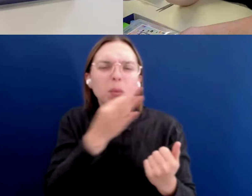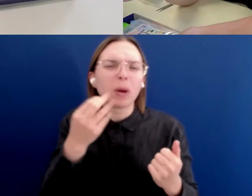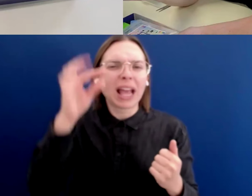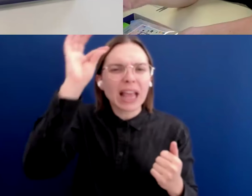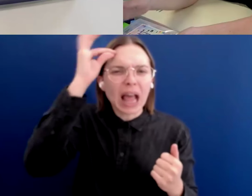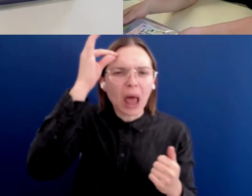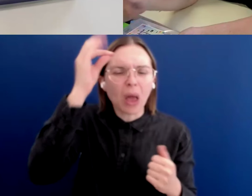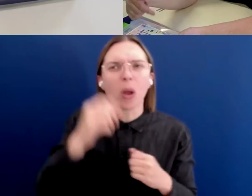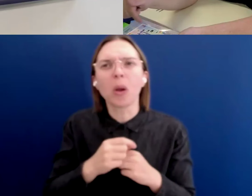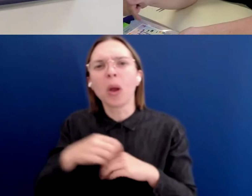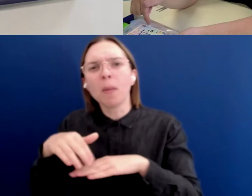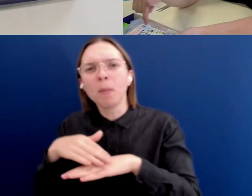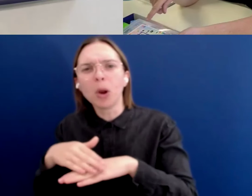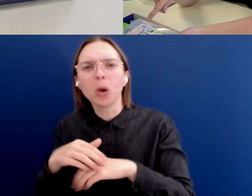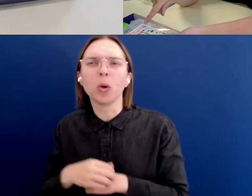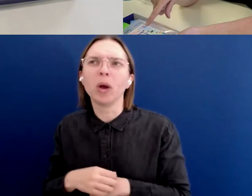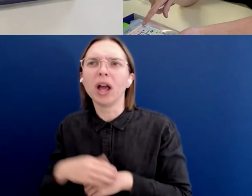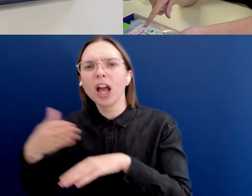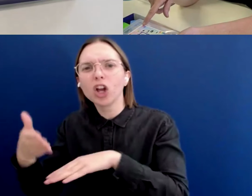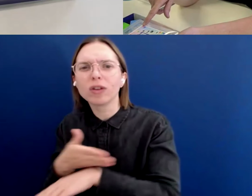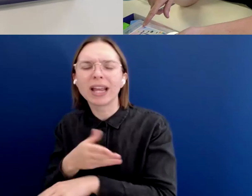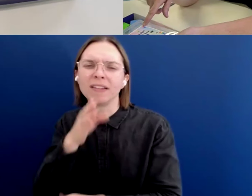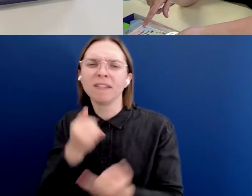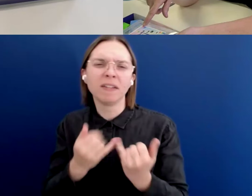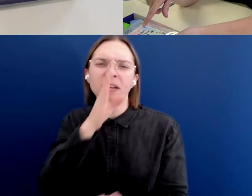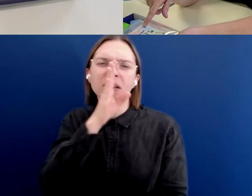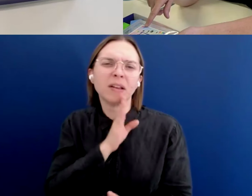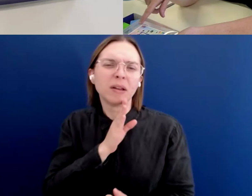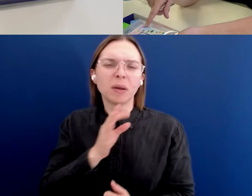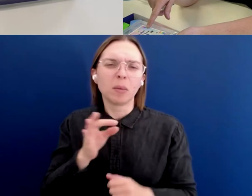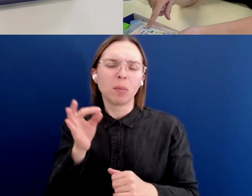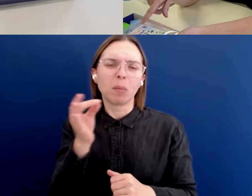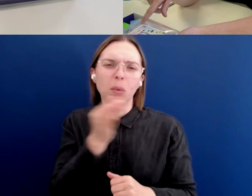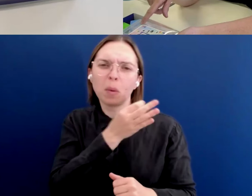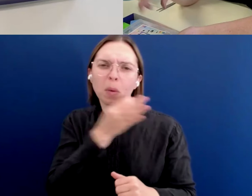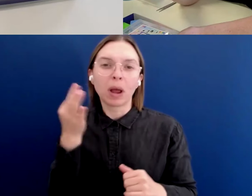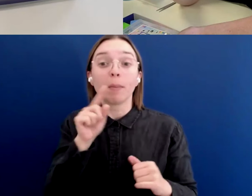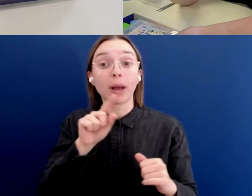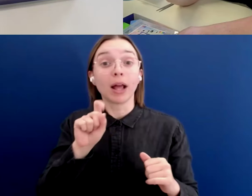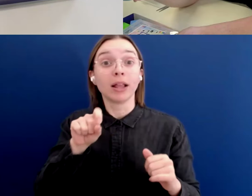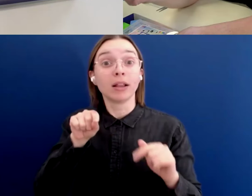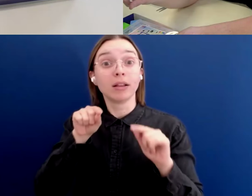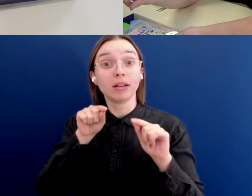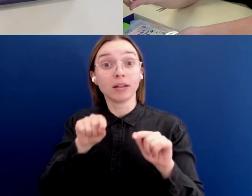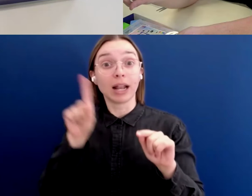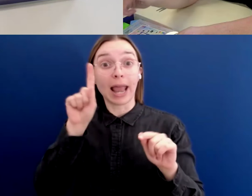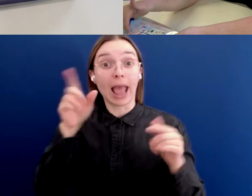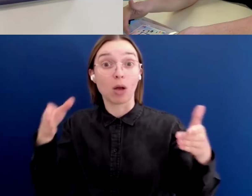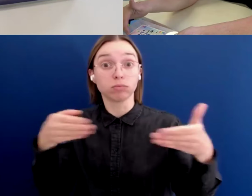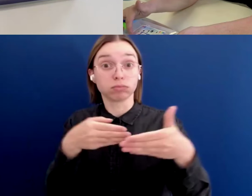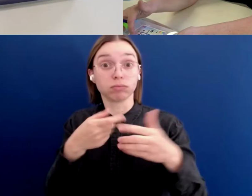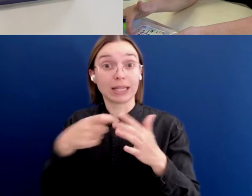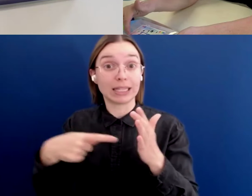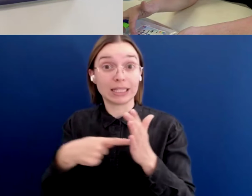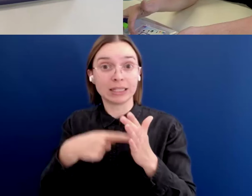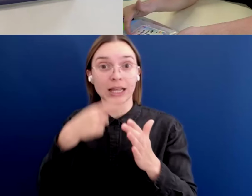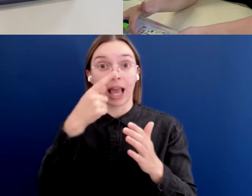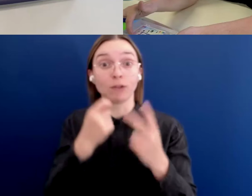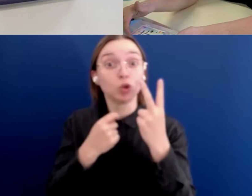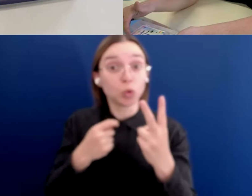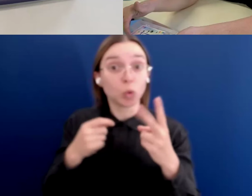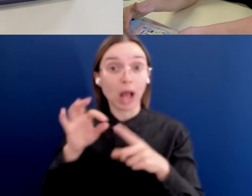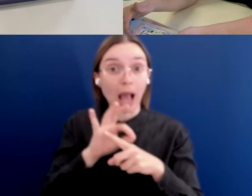green one. They're boring. These are the color change ones. So red or blue, depending on the direction.